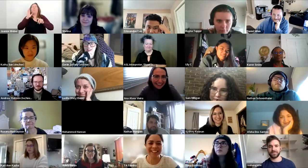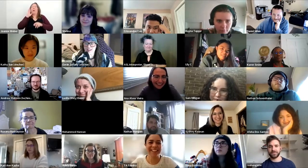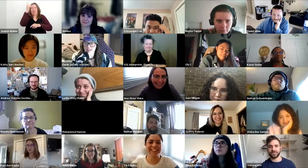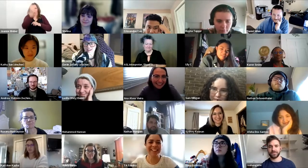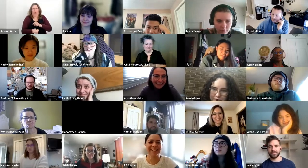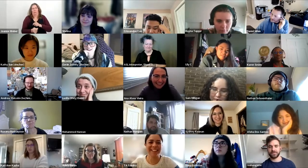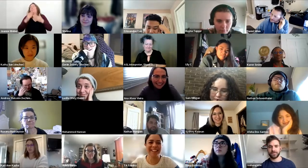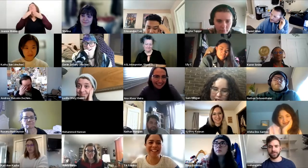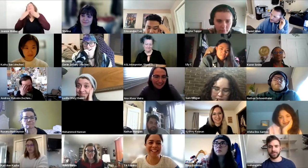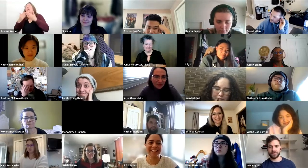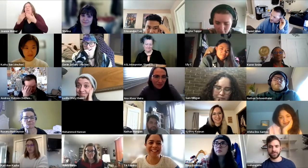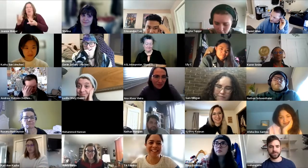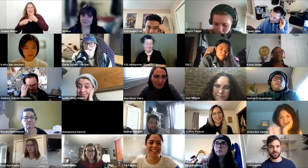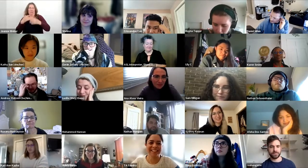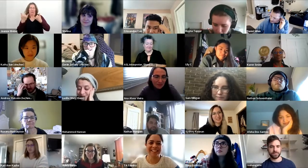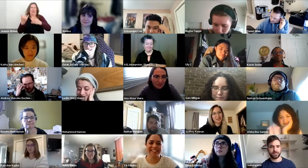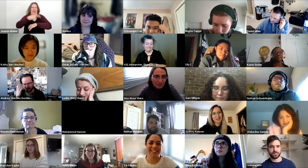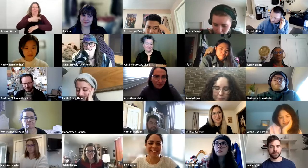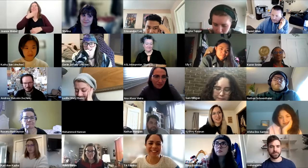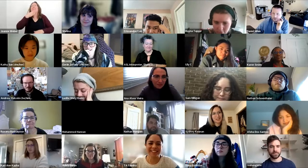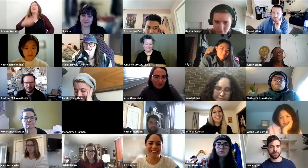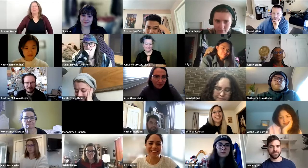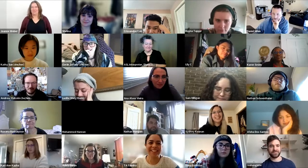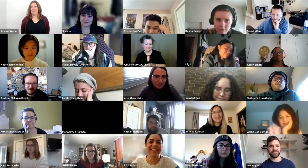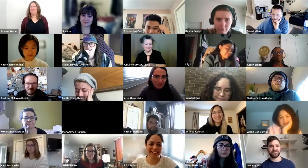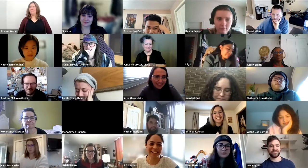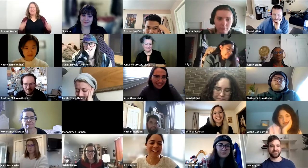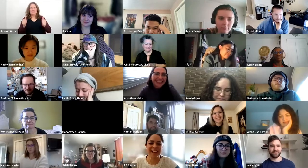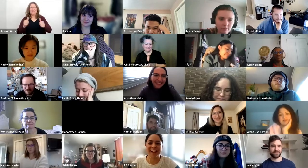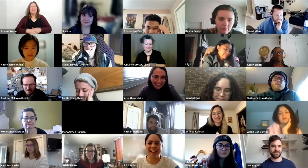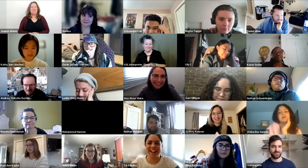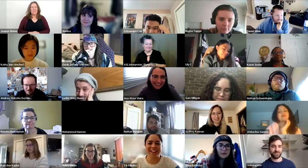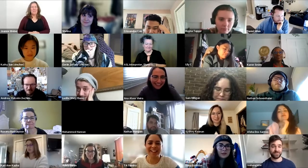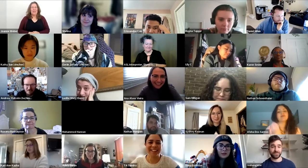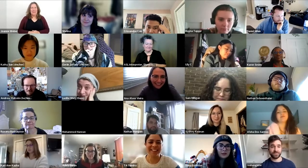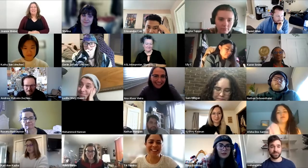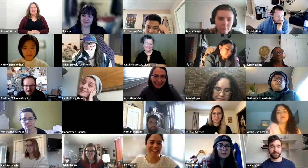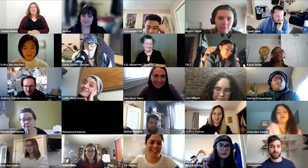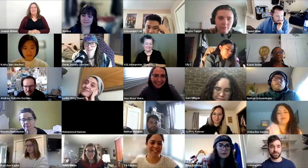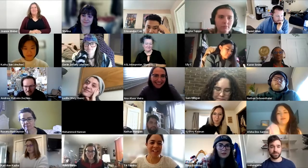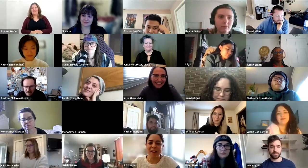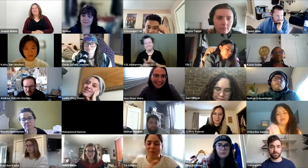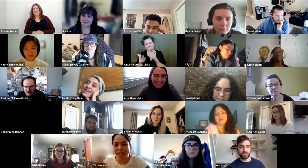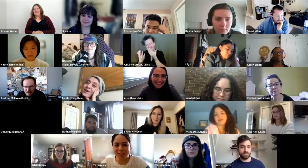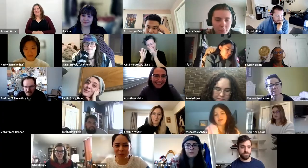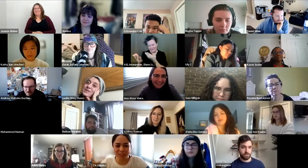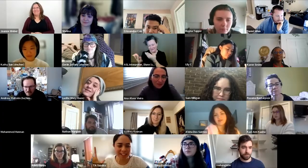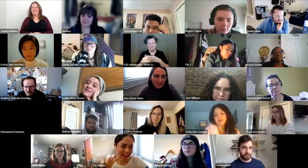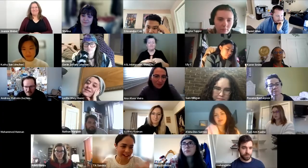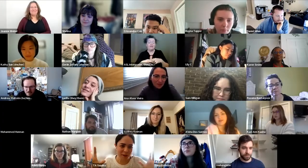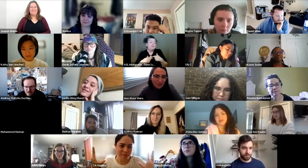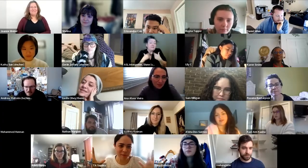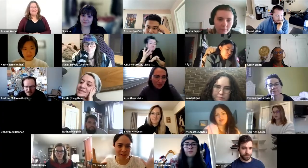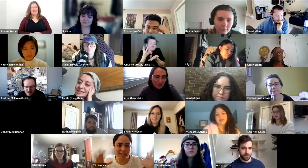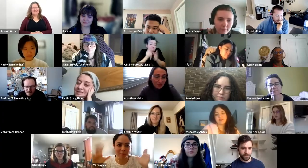you were in the cast of thousands of faces that I see. So yeah, go ahead, please, Sandra. Thank you. Well, I just want to say